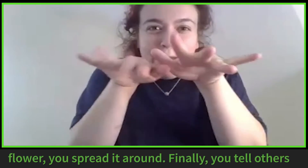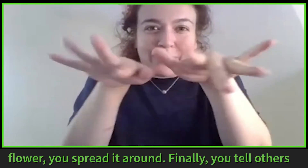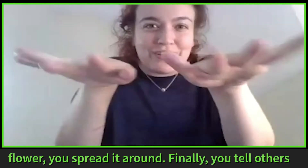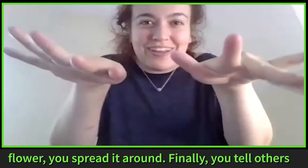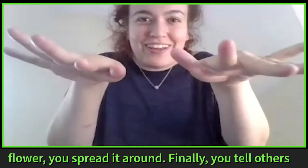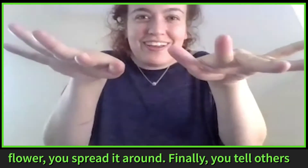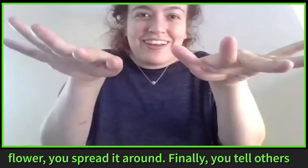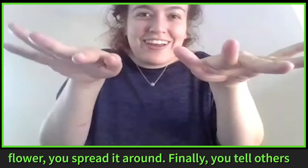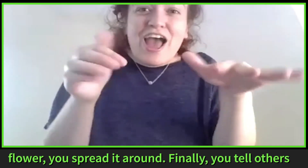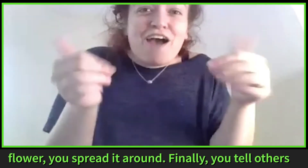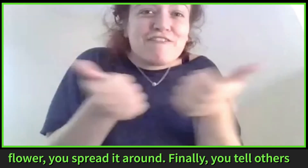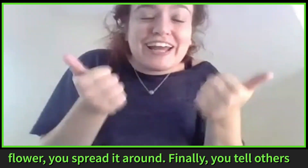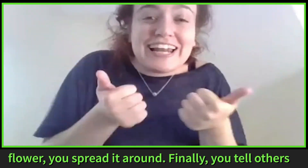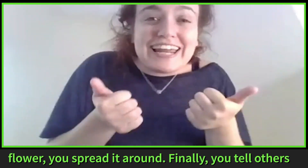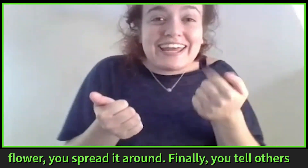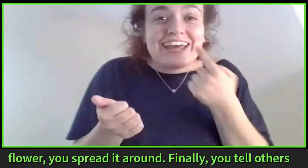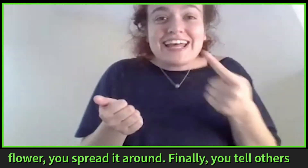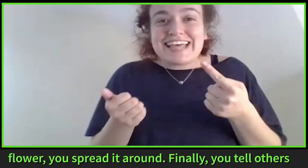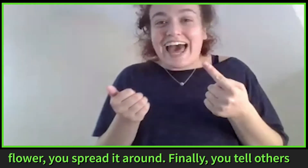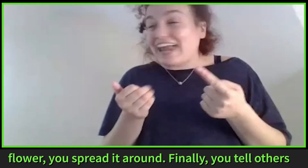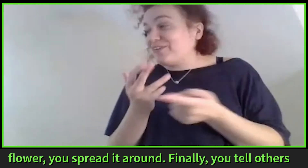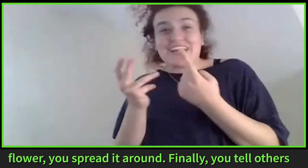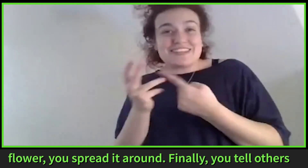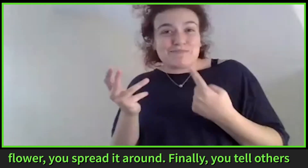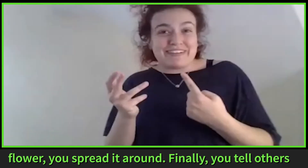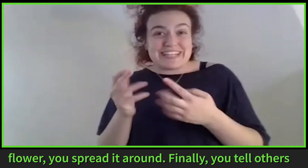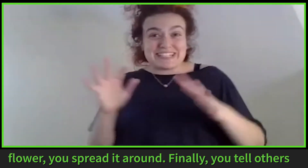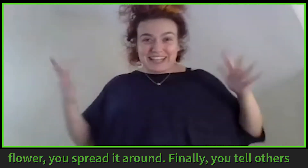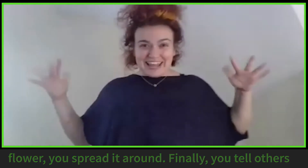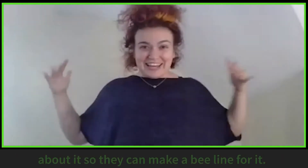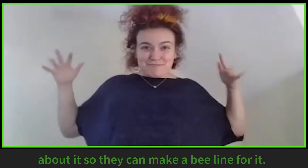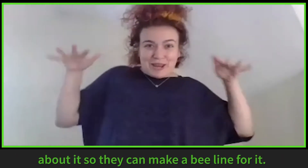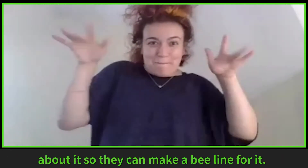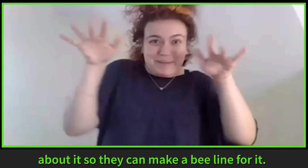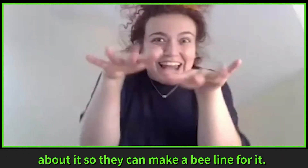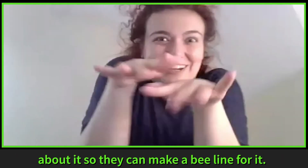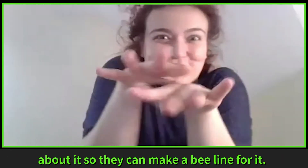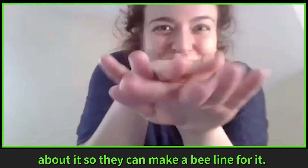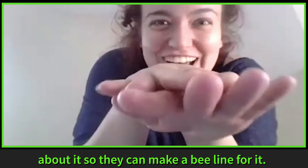about. Finally, tell the others about it so that they can make a beeline for it.